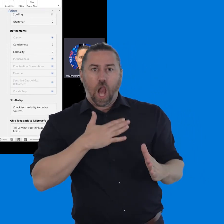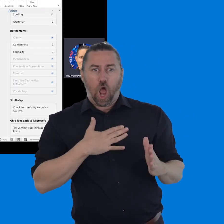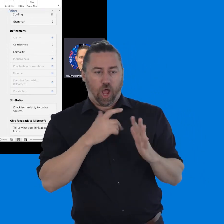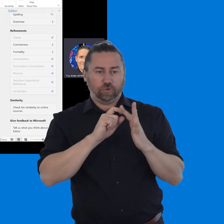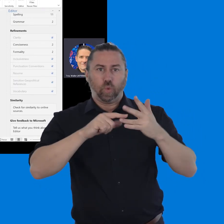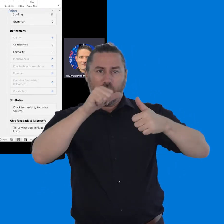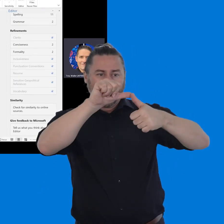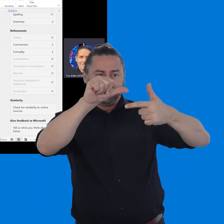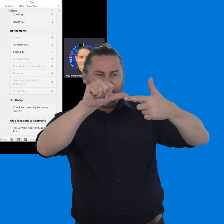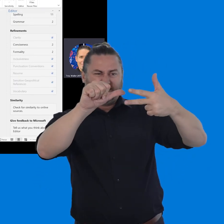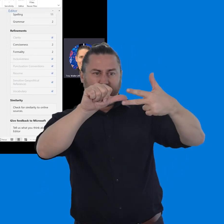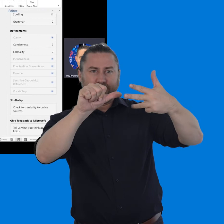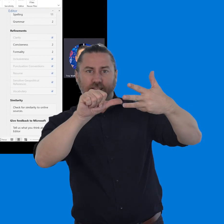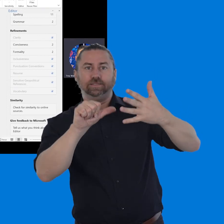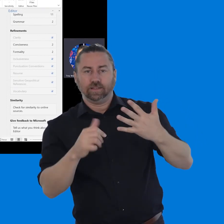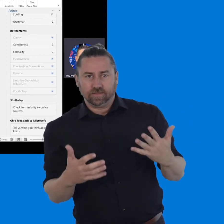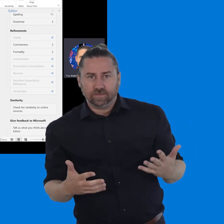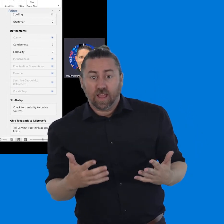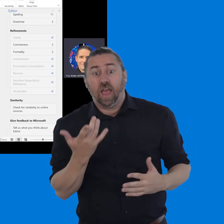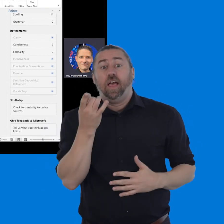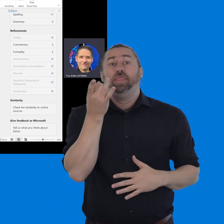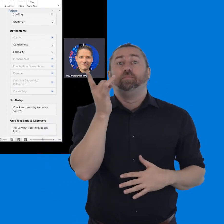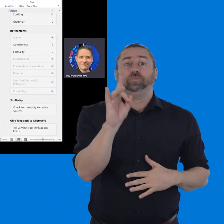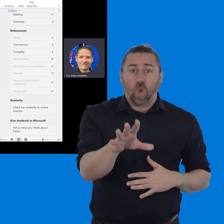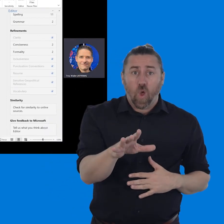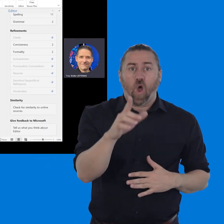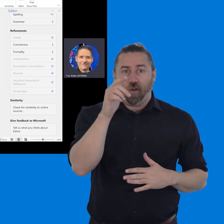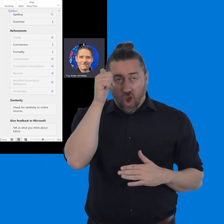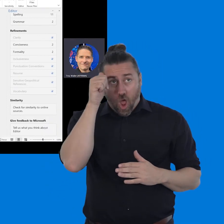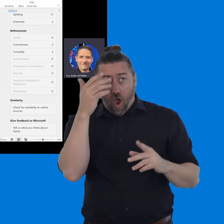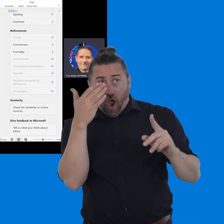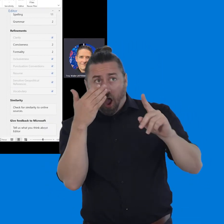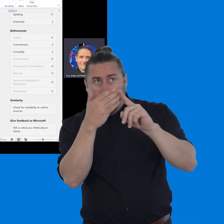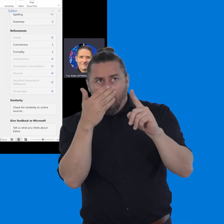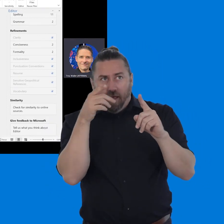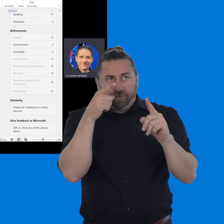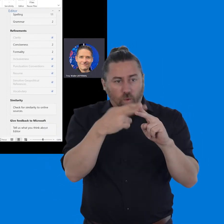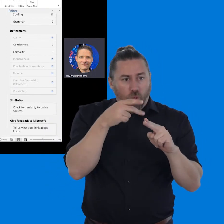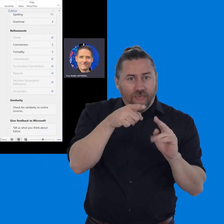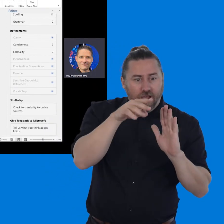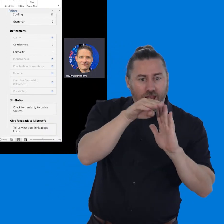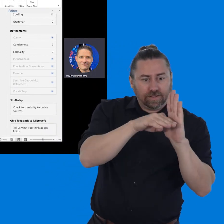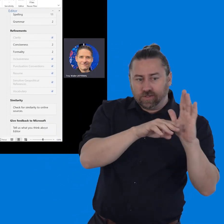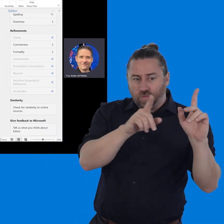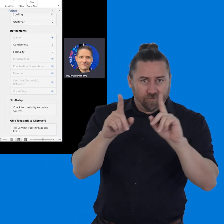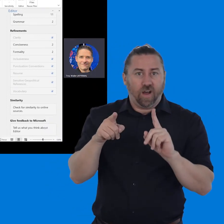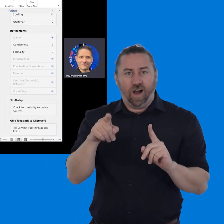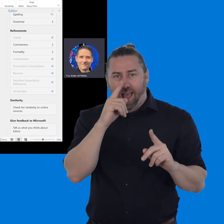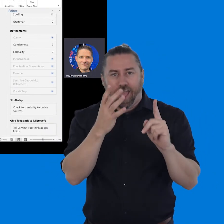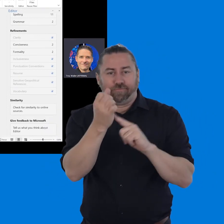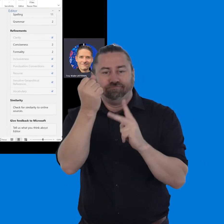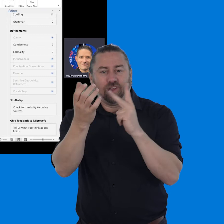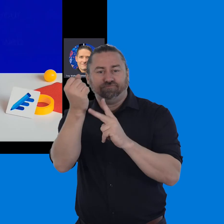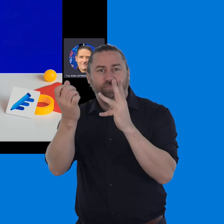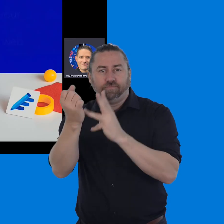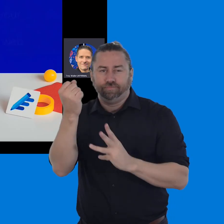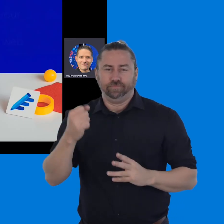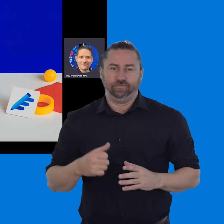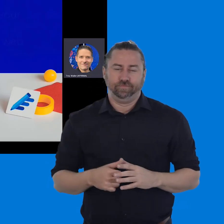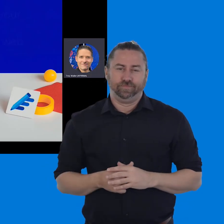fixing things in a sequence. And it also helps them better monitor their goals.